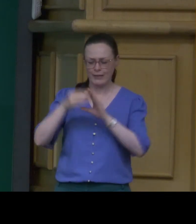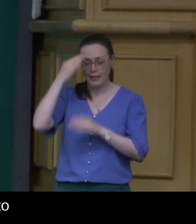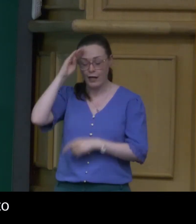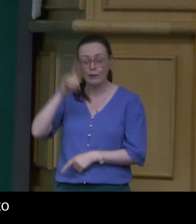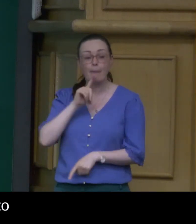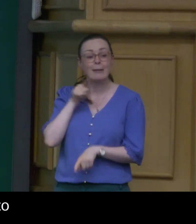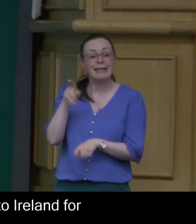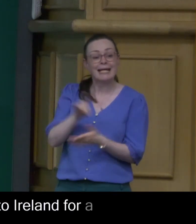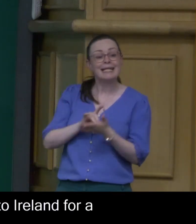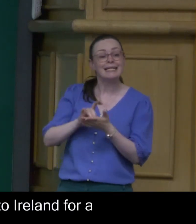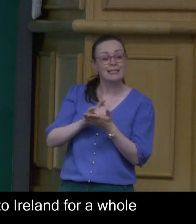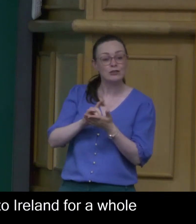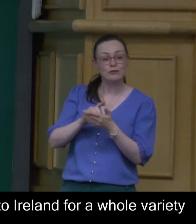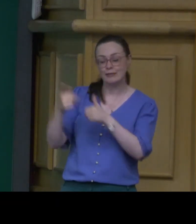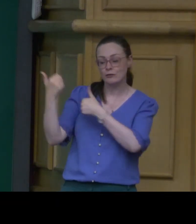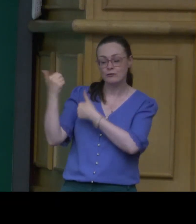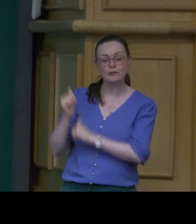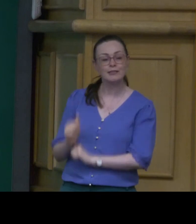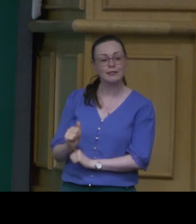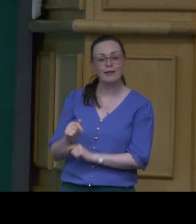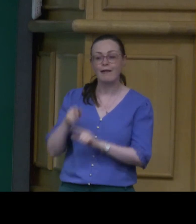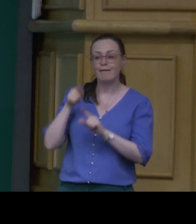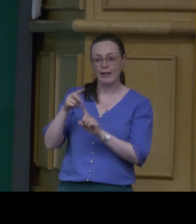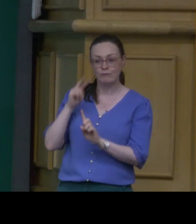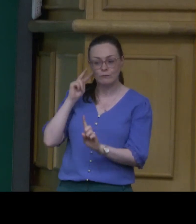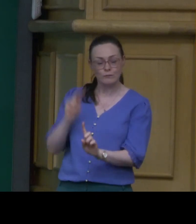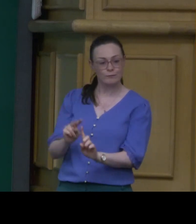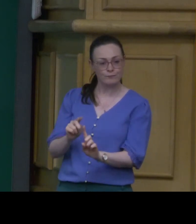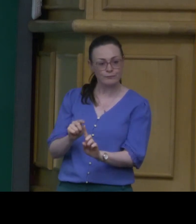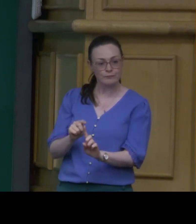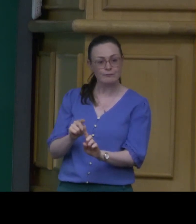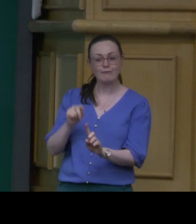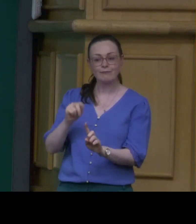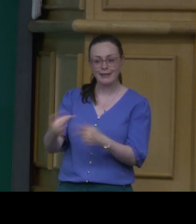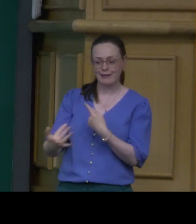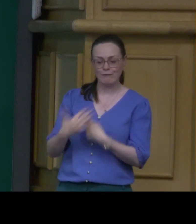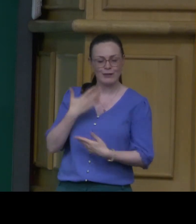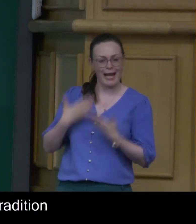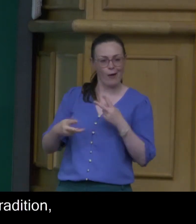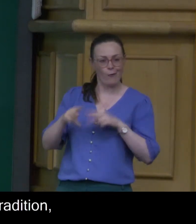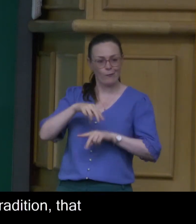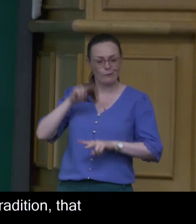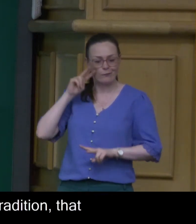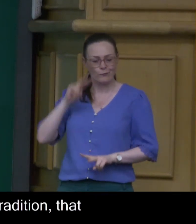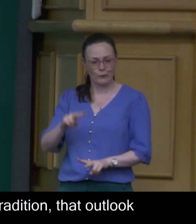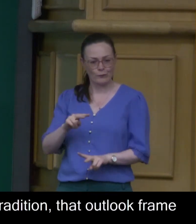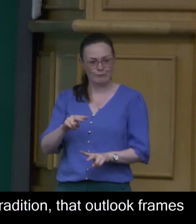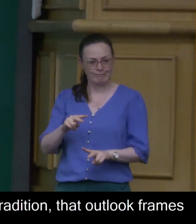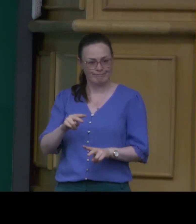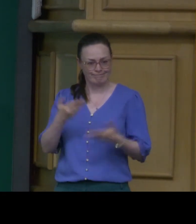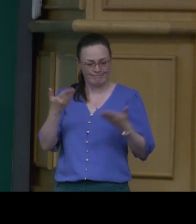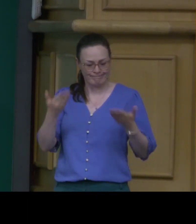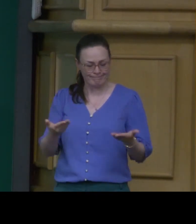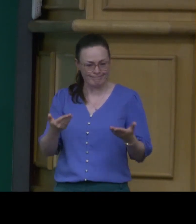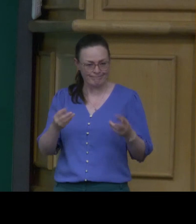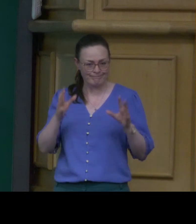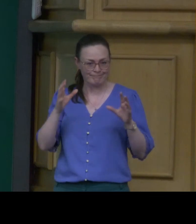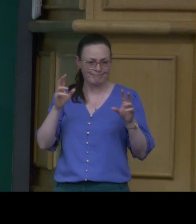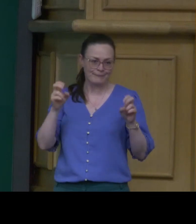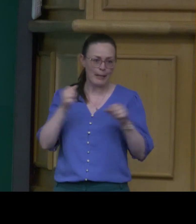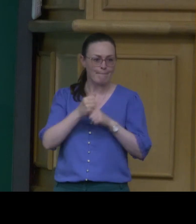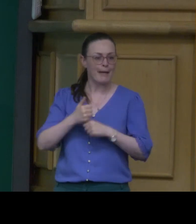That history, that tradition, that outlook frames how we see this issue in terms of